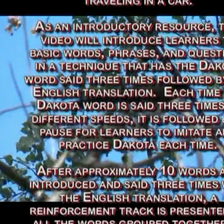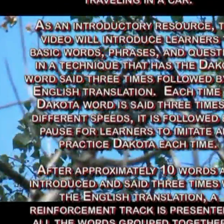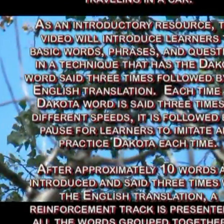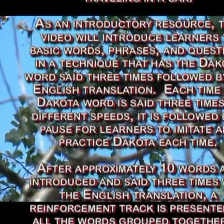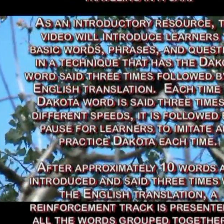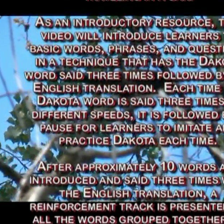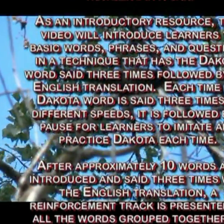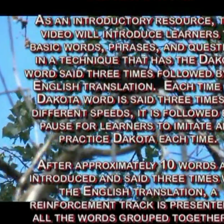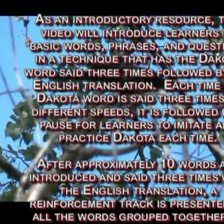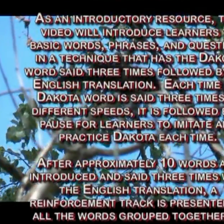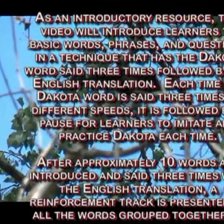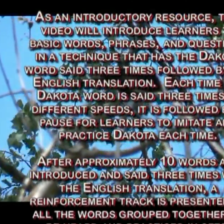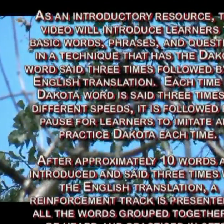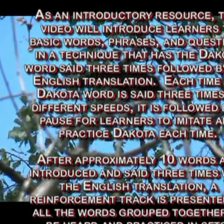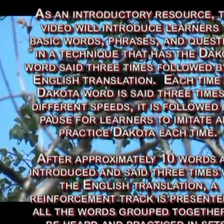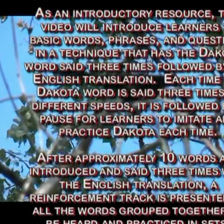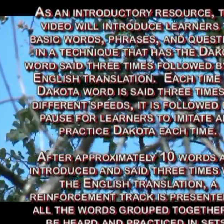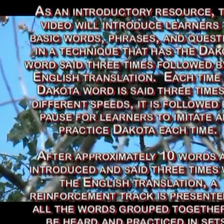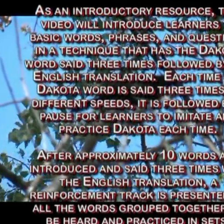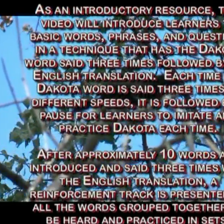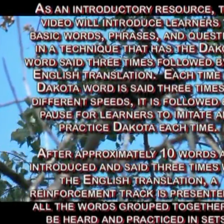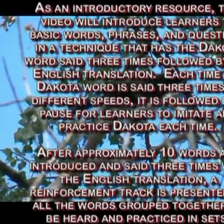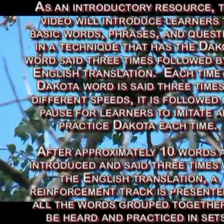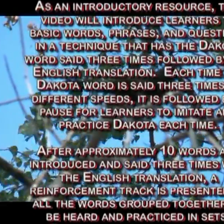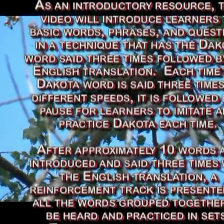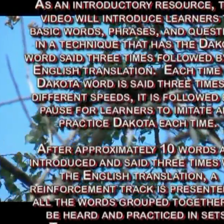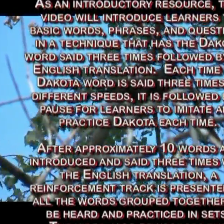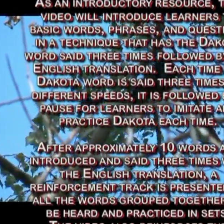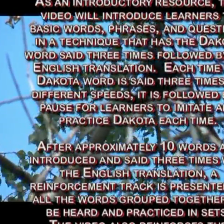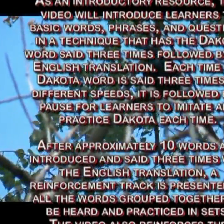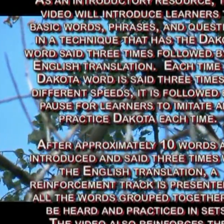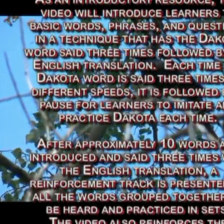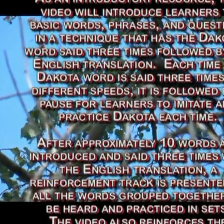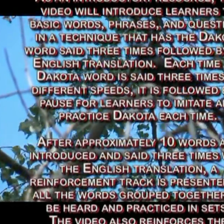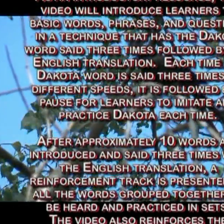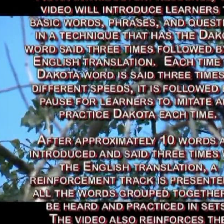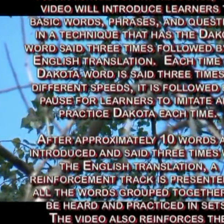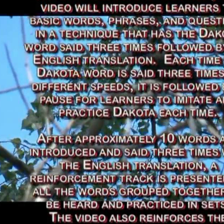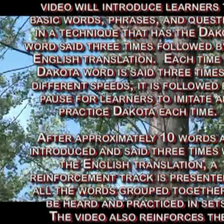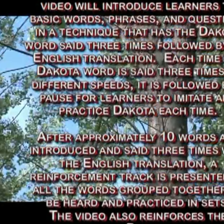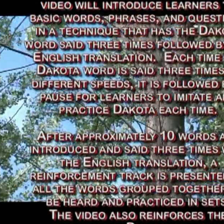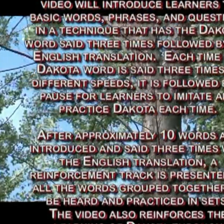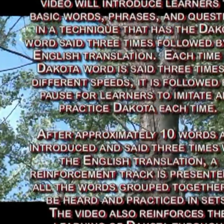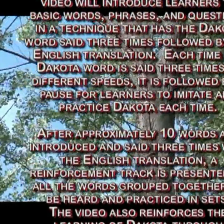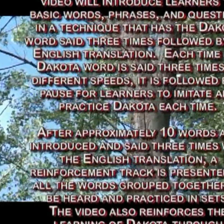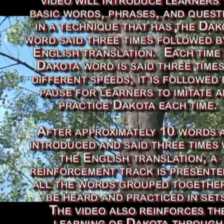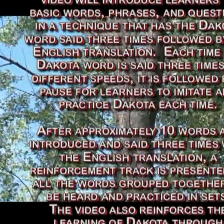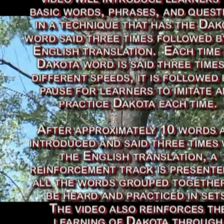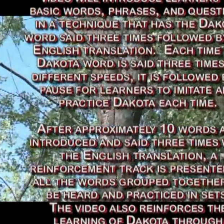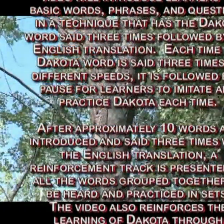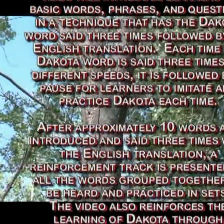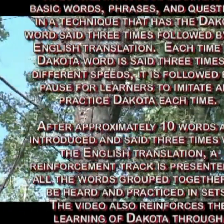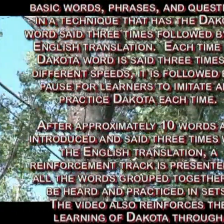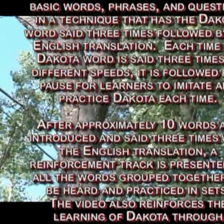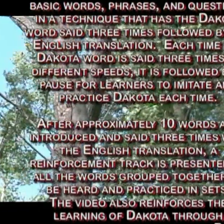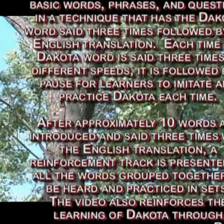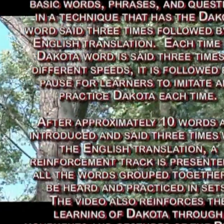imitate and practice Dakota each time. After approximately 10 words are introduced and said three times